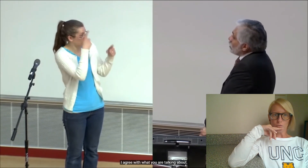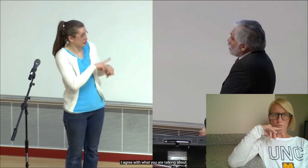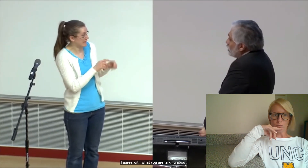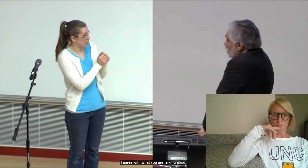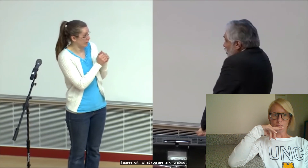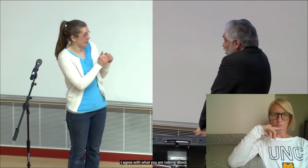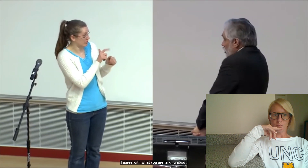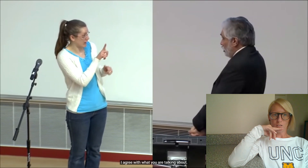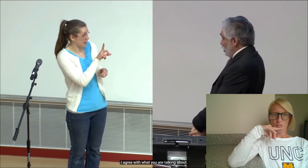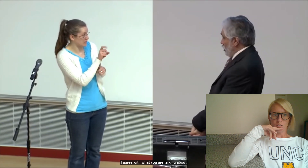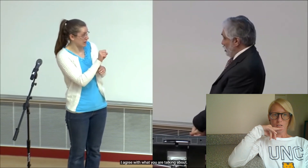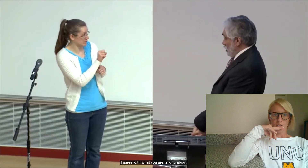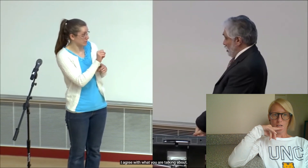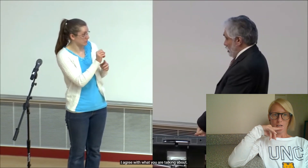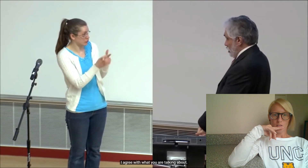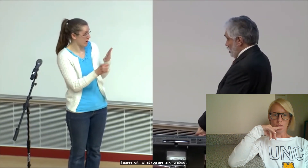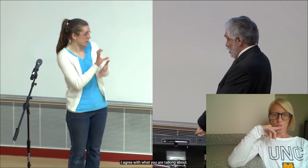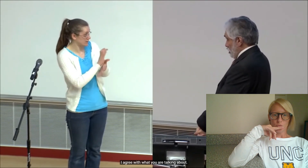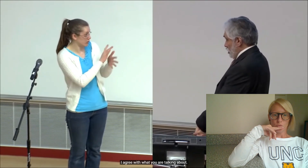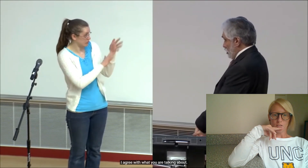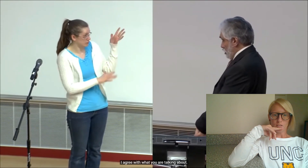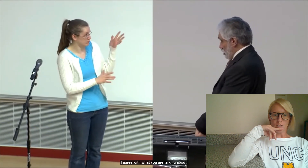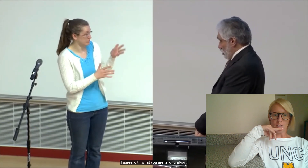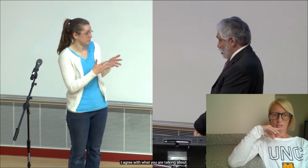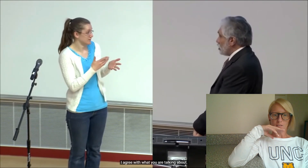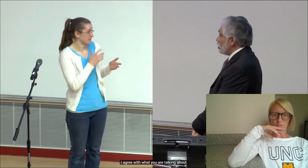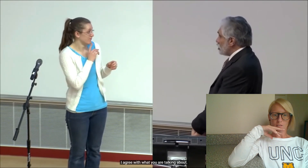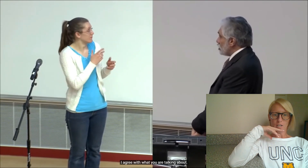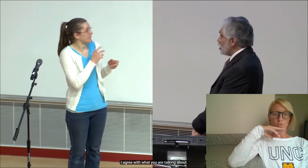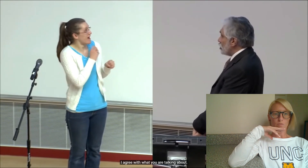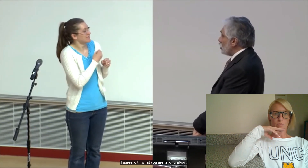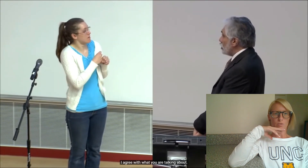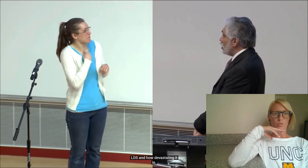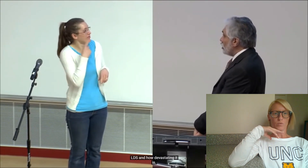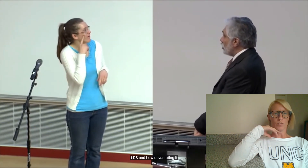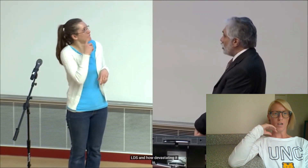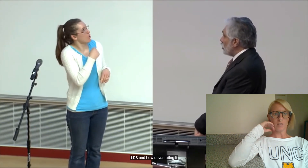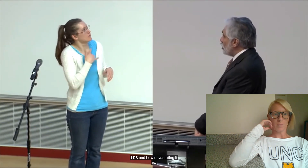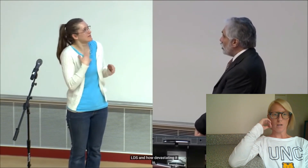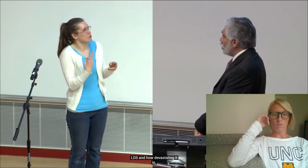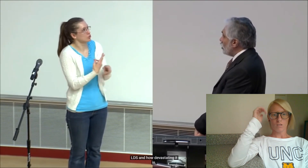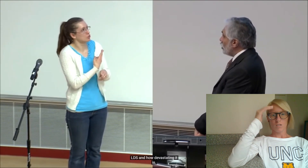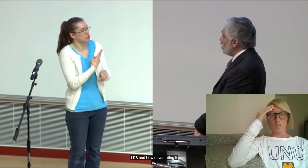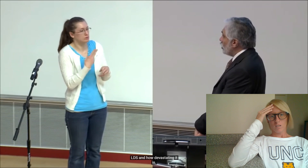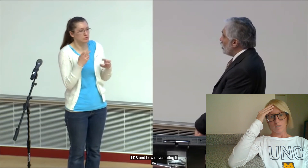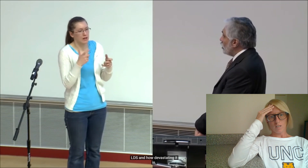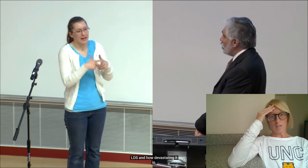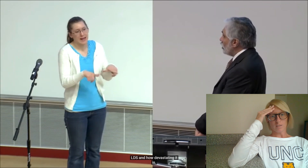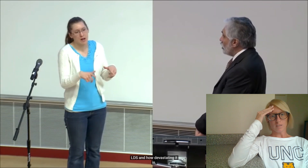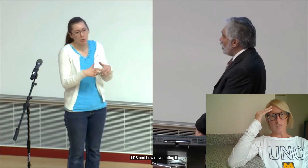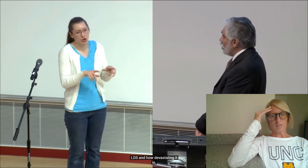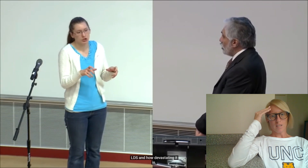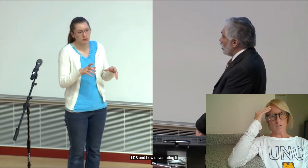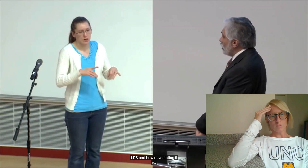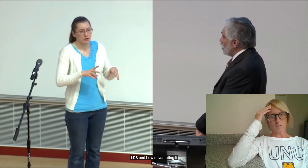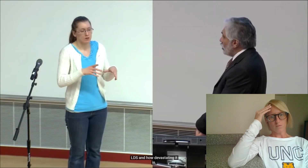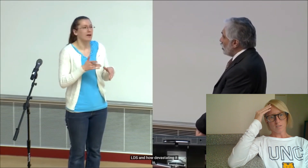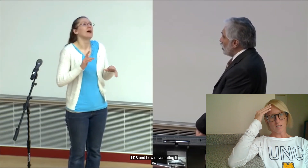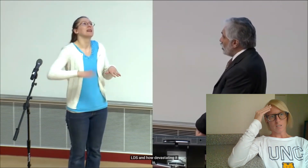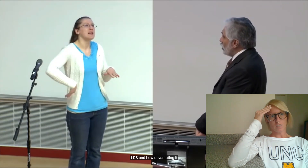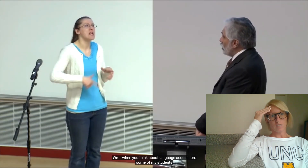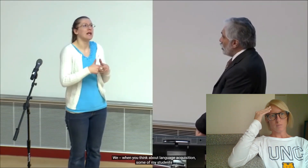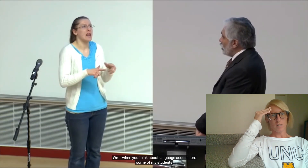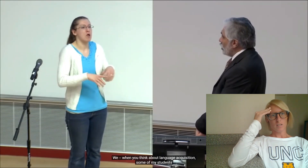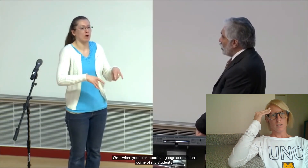for you. I agree with what you're talking about, I agree with you when you're talking LDS, and how devastating it is.